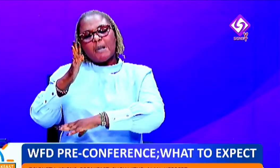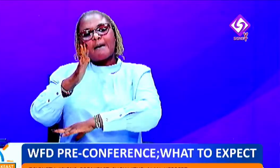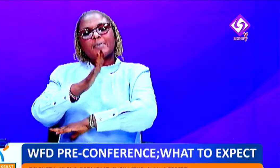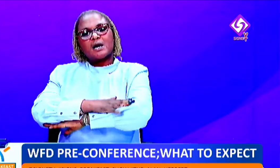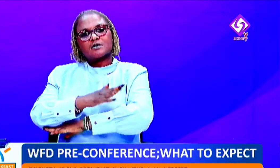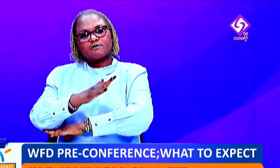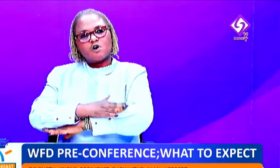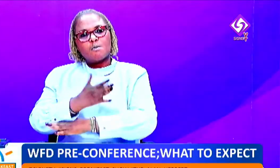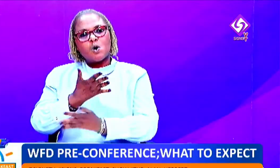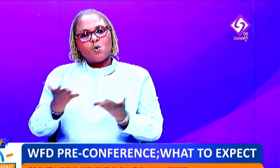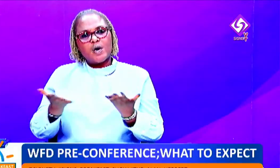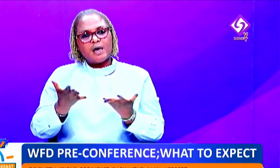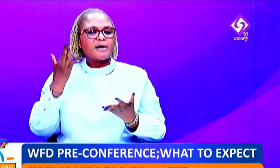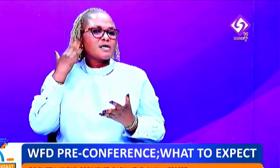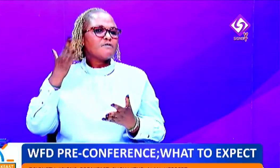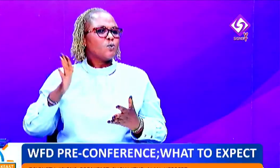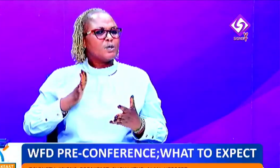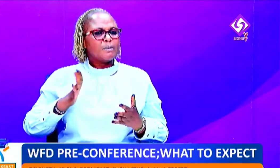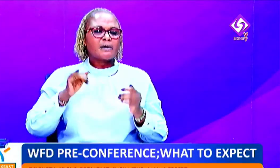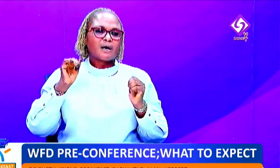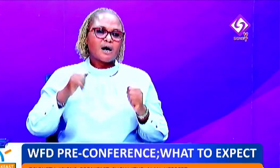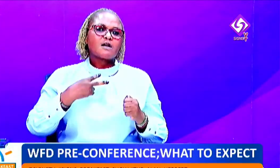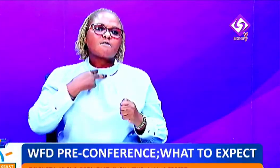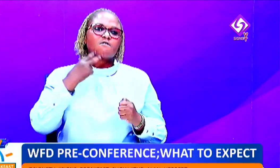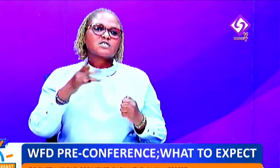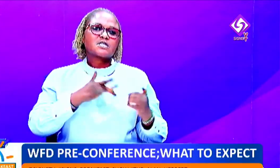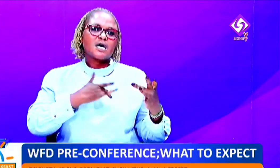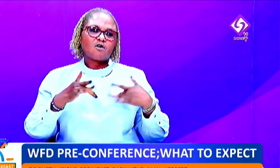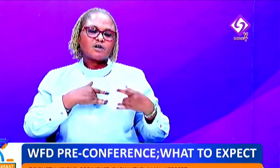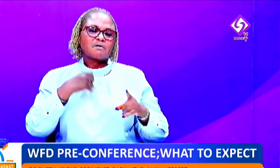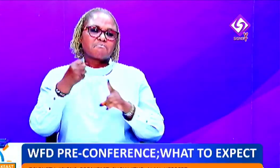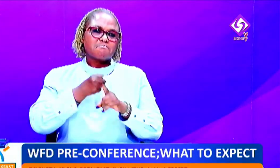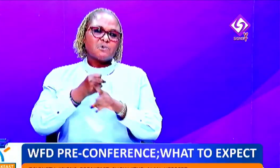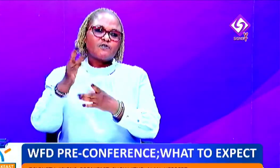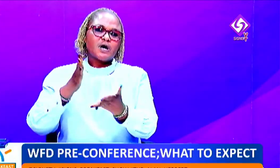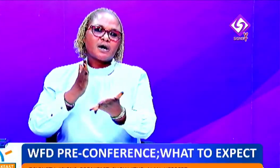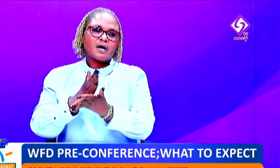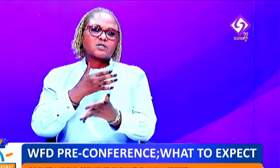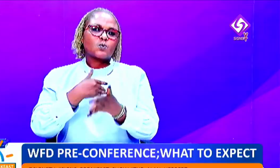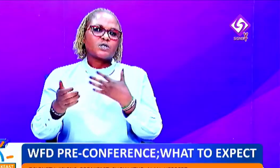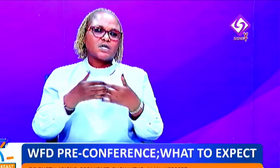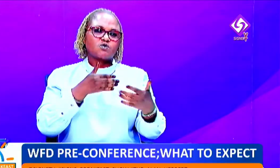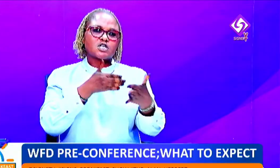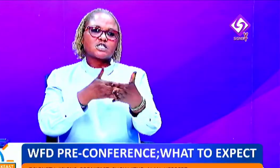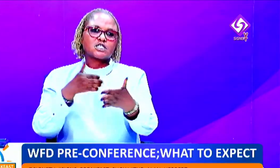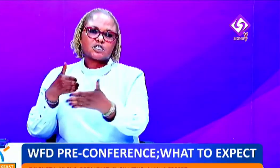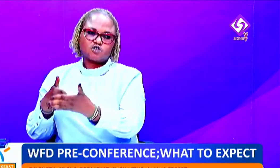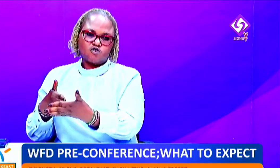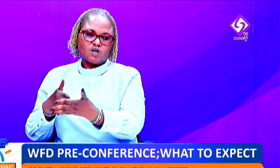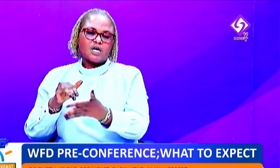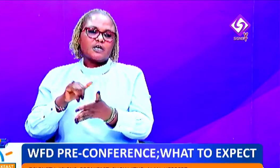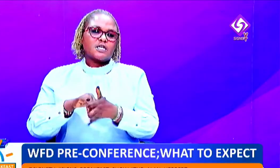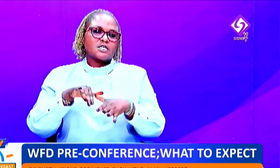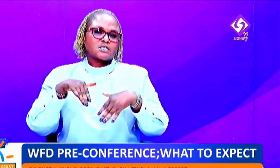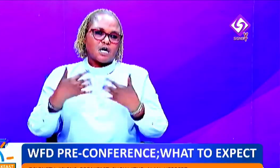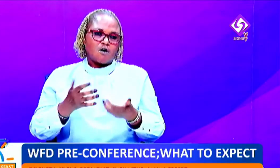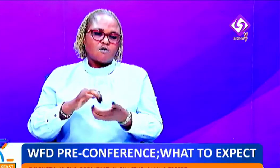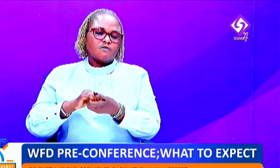that was supporting that. So after that project ended, I decided to form a platform of my own where we could amplify the voices of deaf